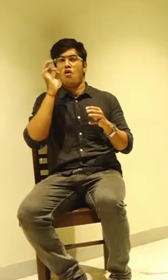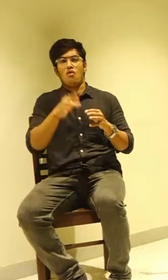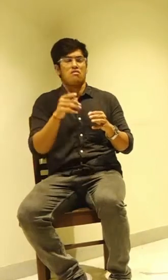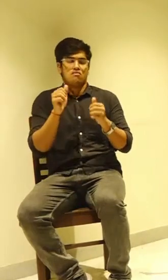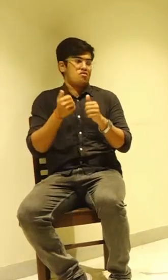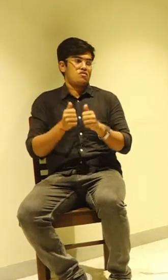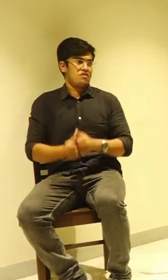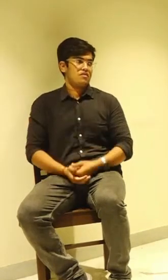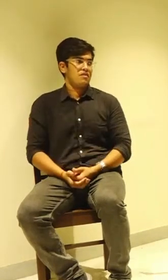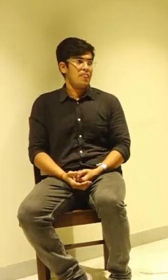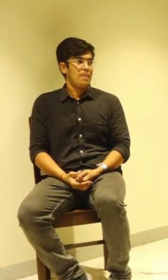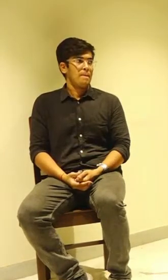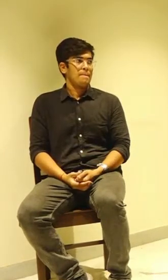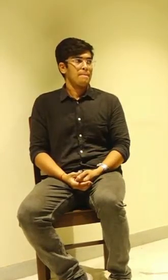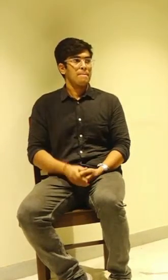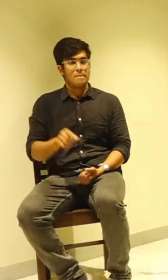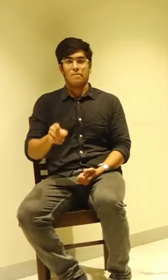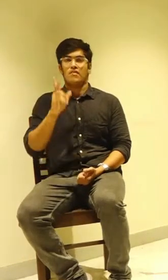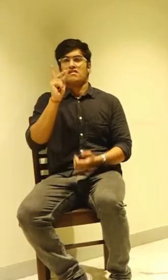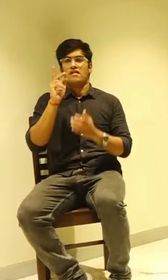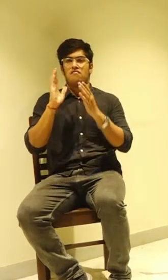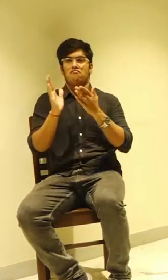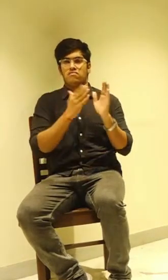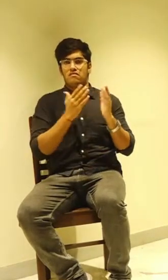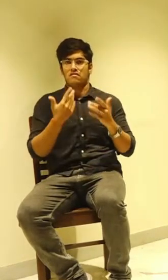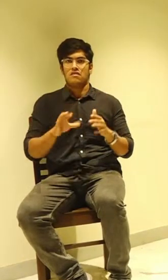this was the second phase. Now the third phase is